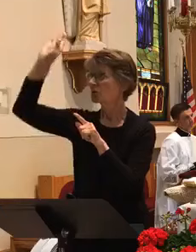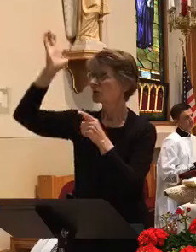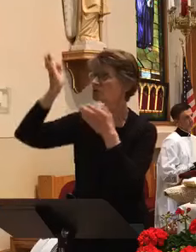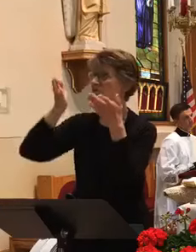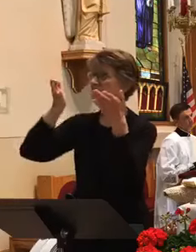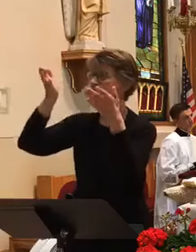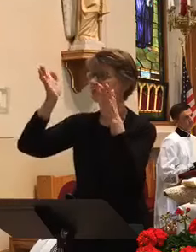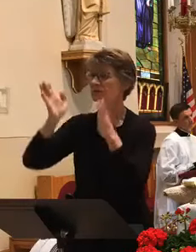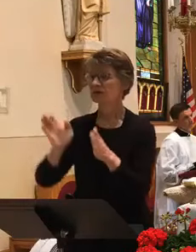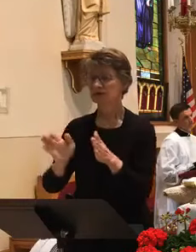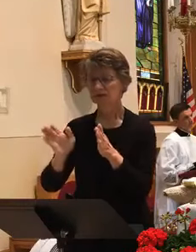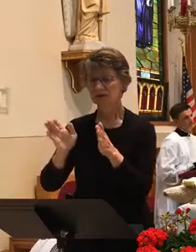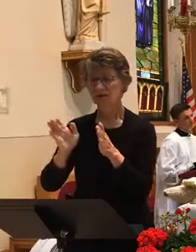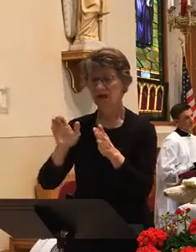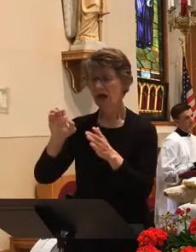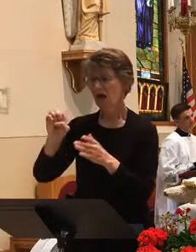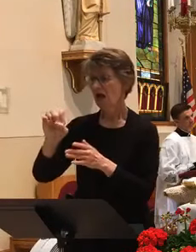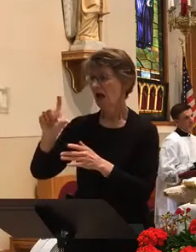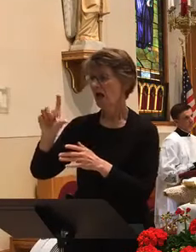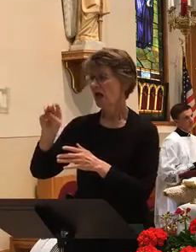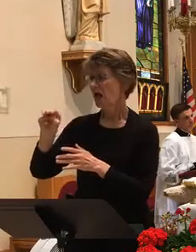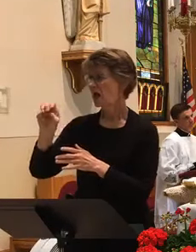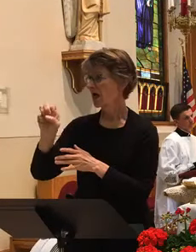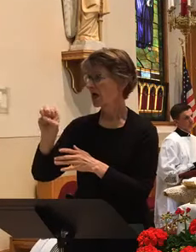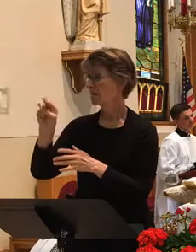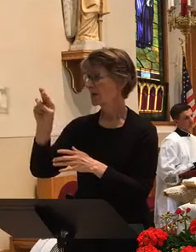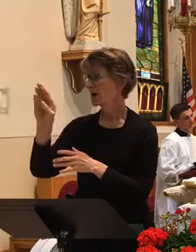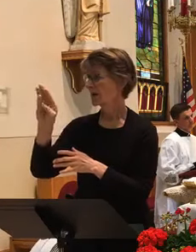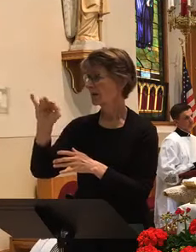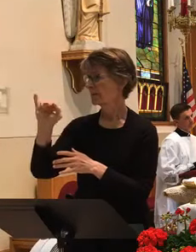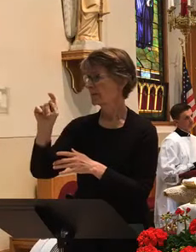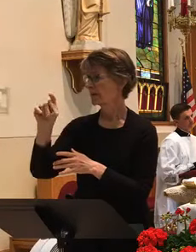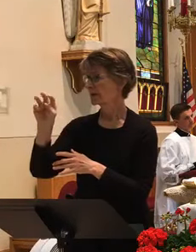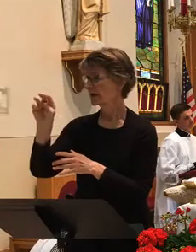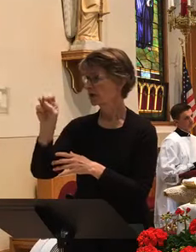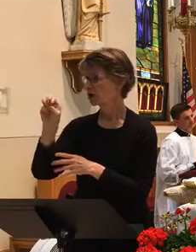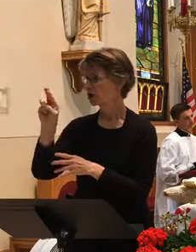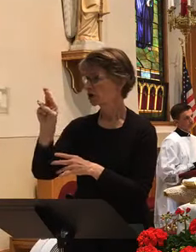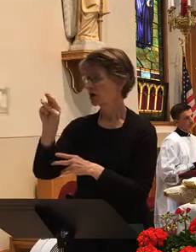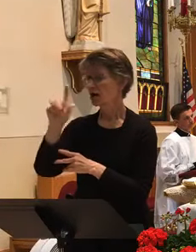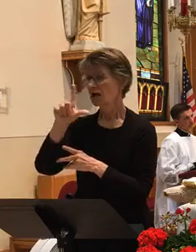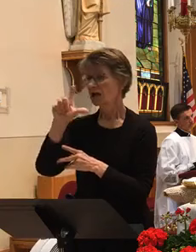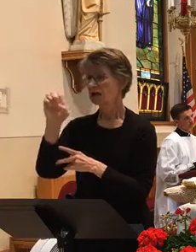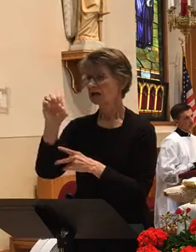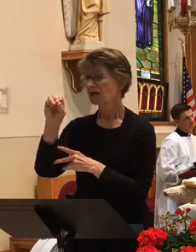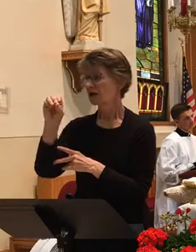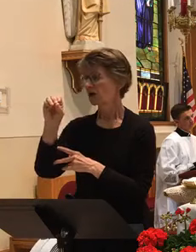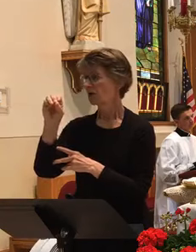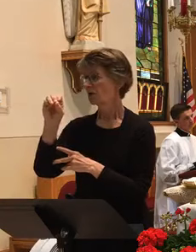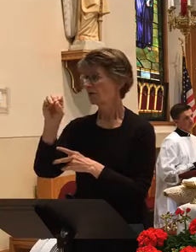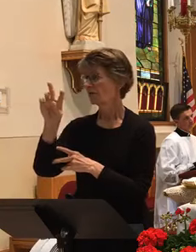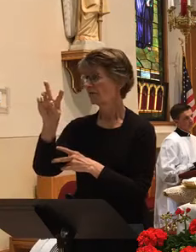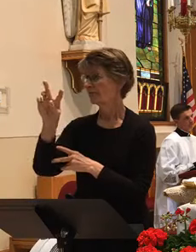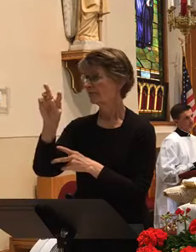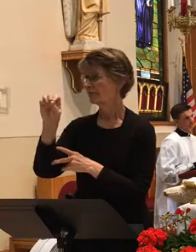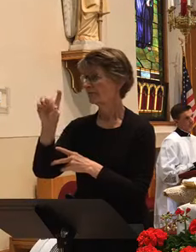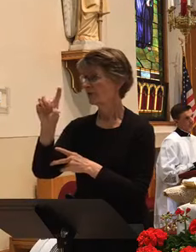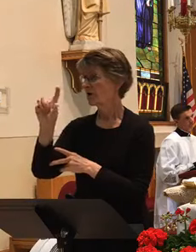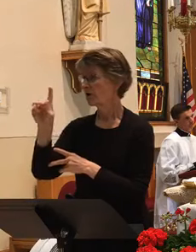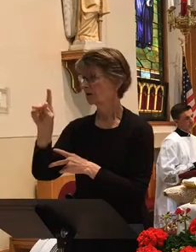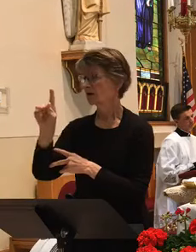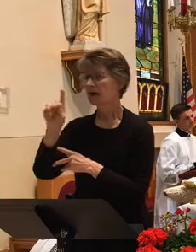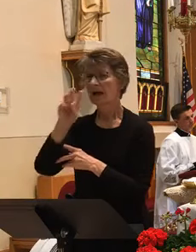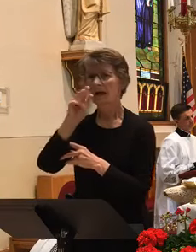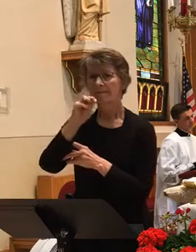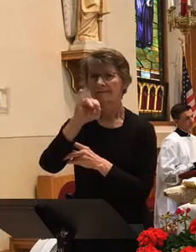servants, Elmer Bittner, Leo Volk, Michael Tester,